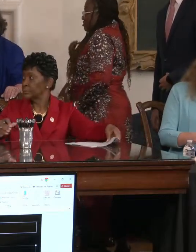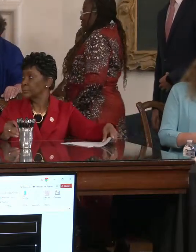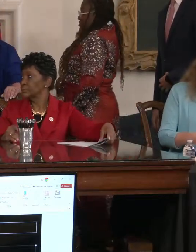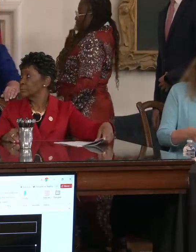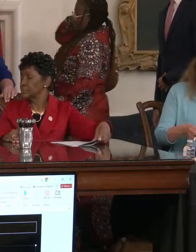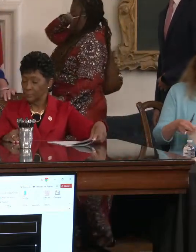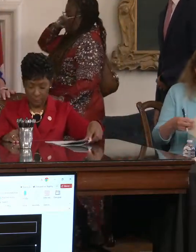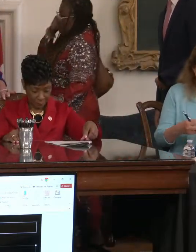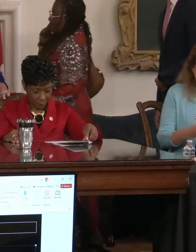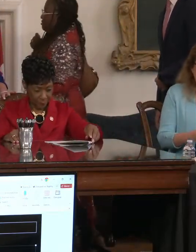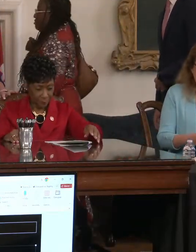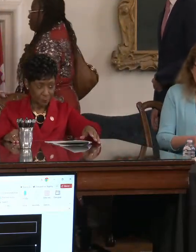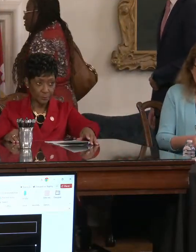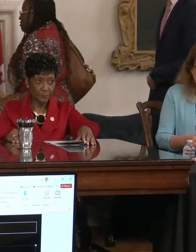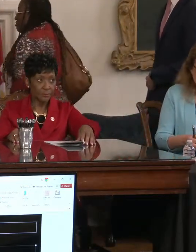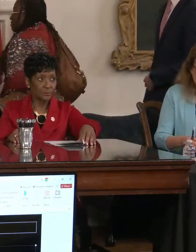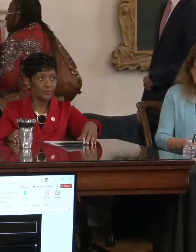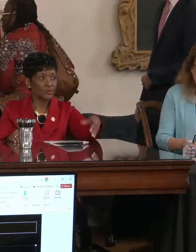Health Act.